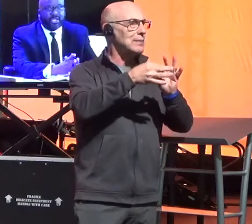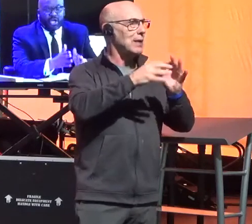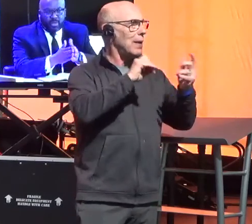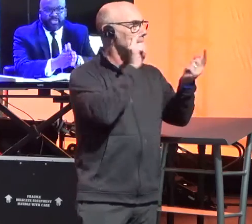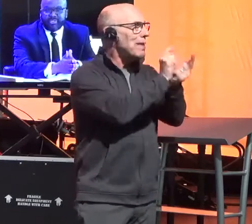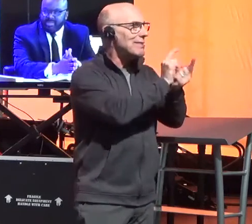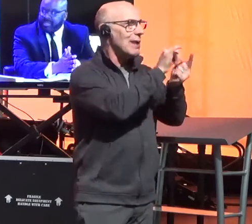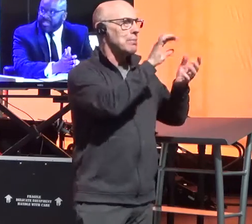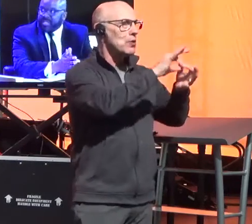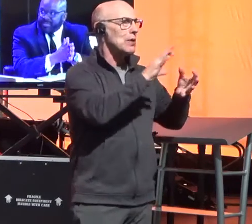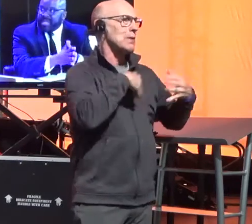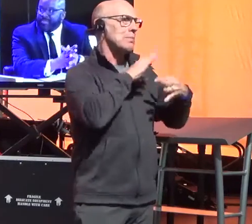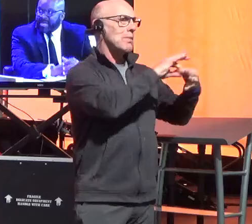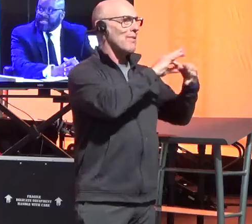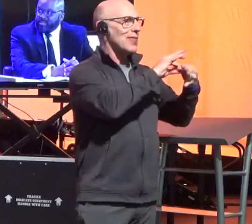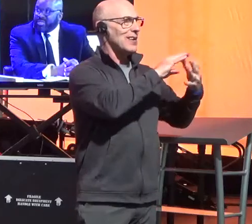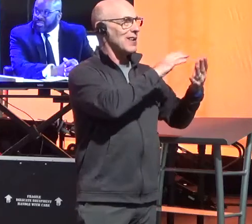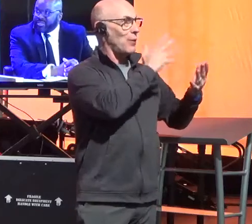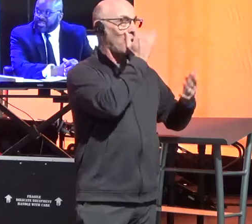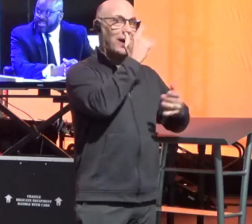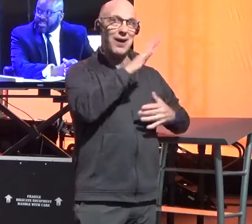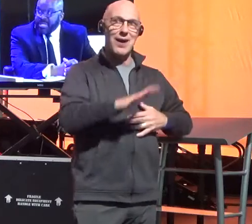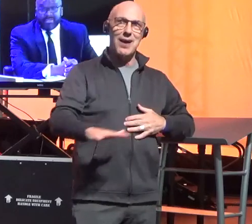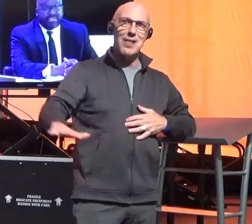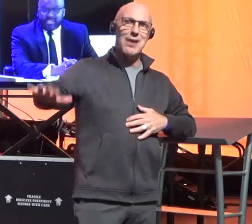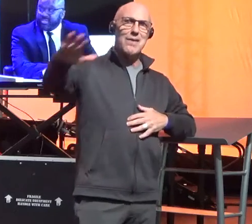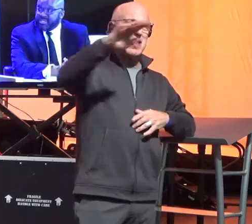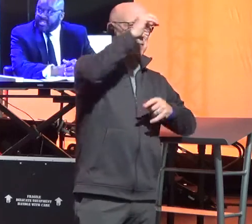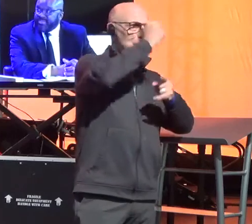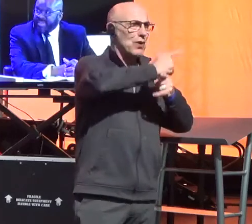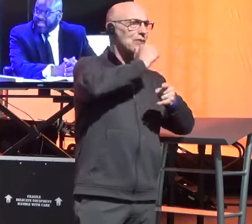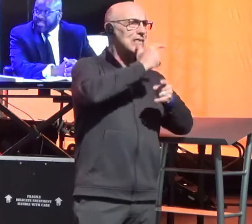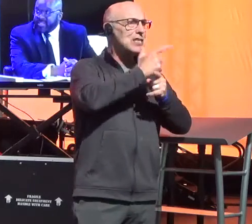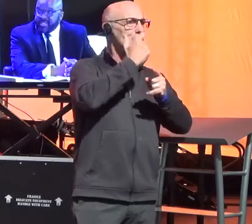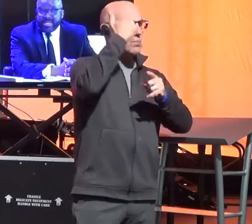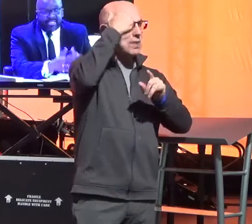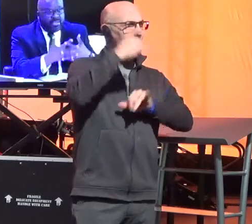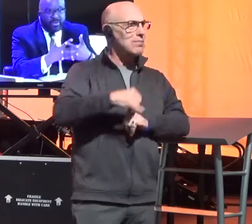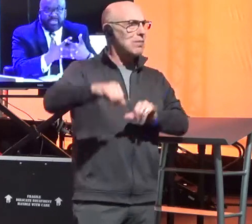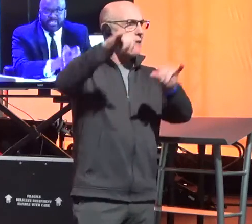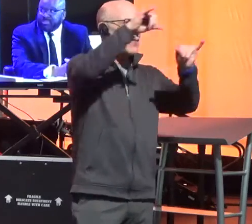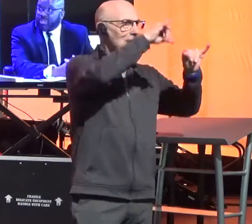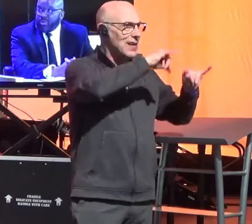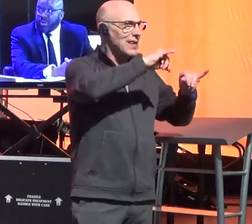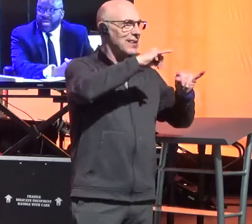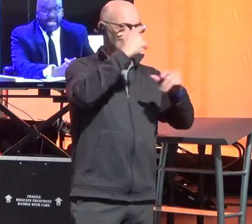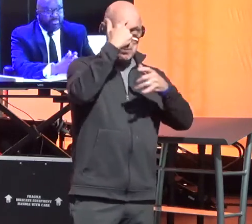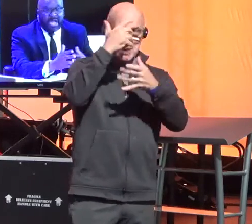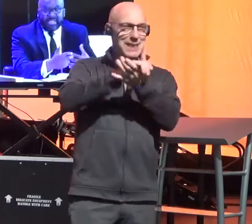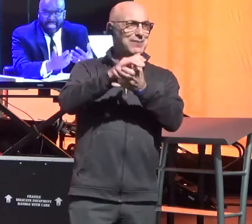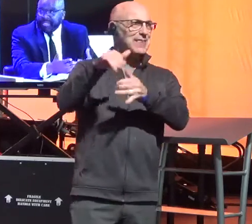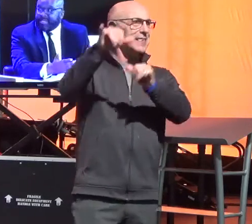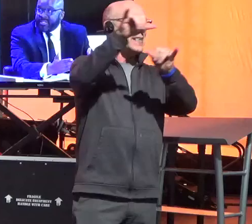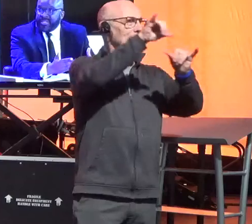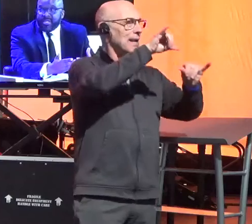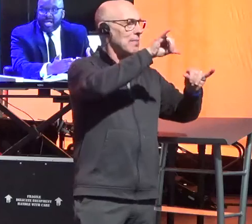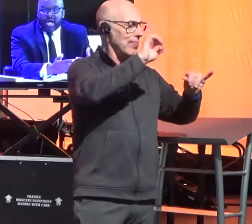and encouragement of like-minded brothers and sisters in the faith that has encouraged them to go on. I